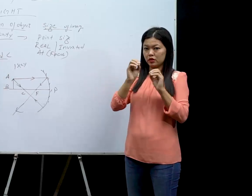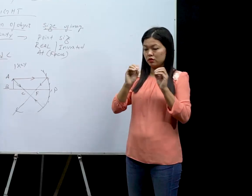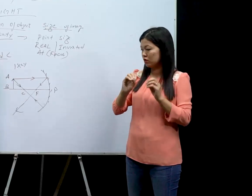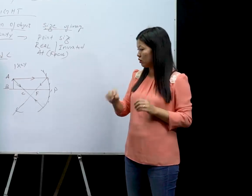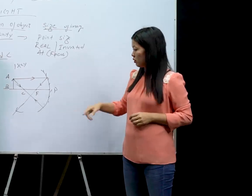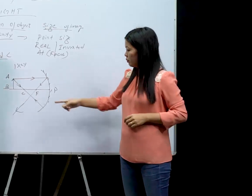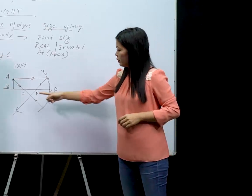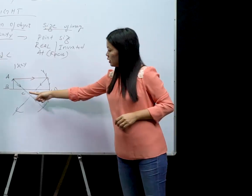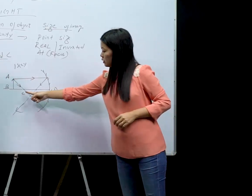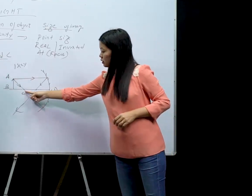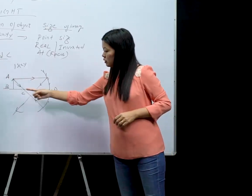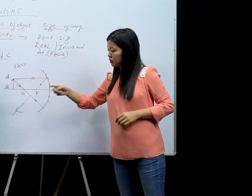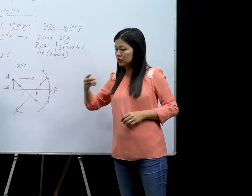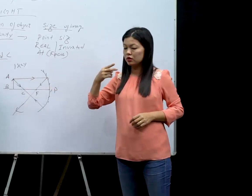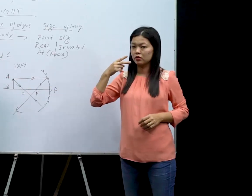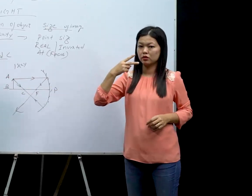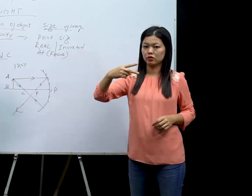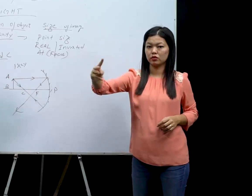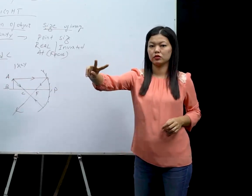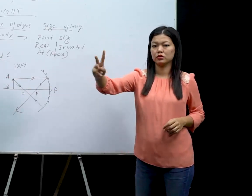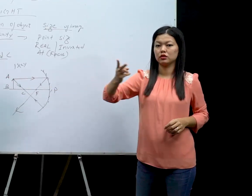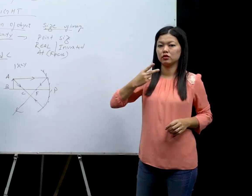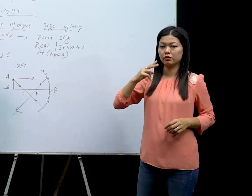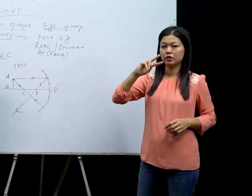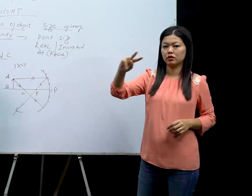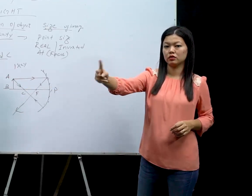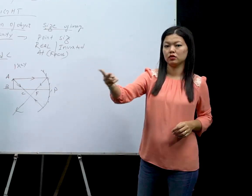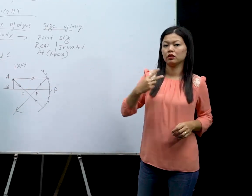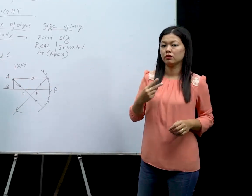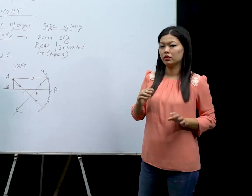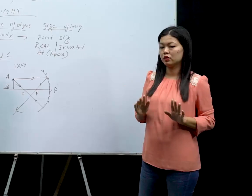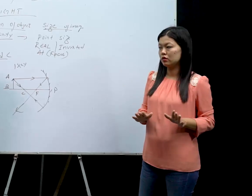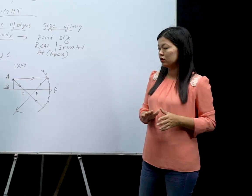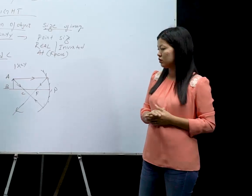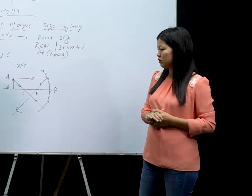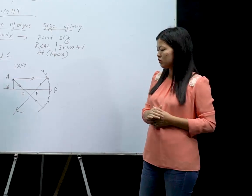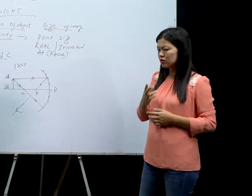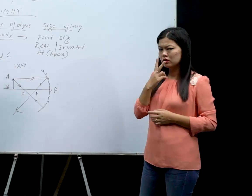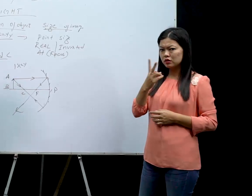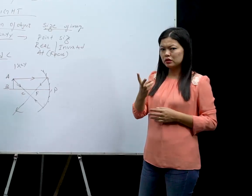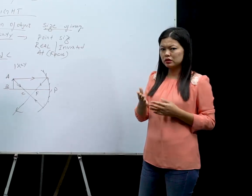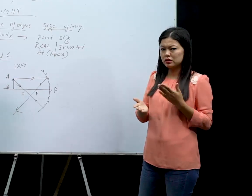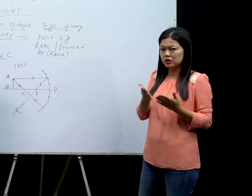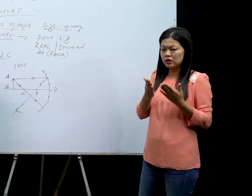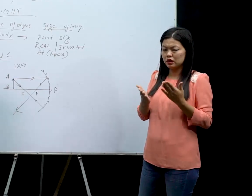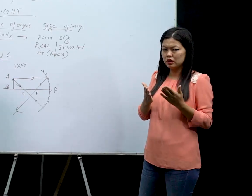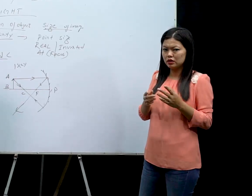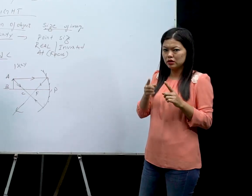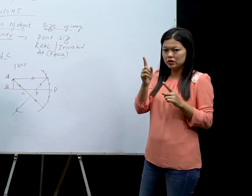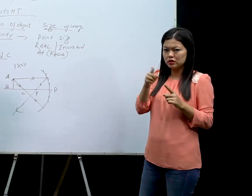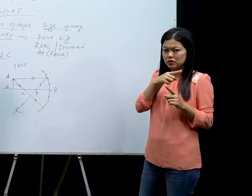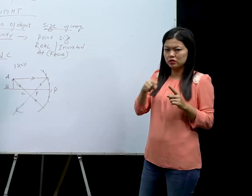back. So now we have two rays of light. So students, do you see any intersection? Where do you see the